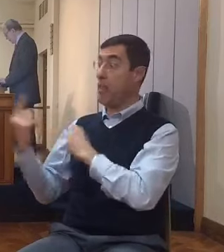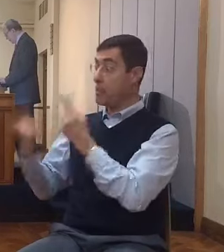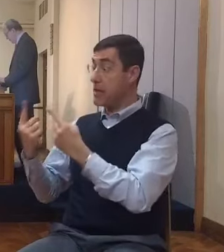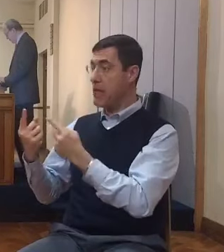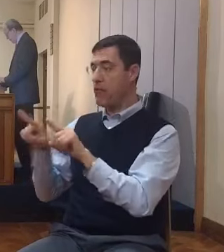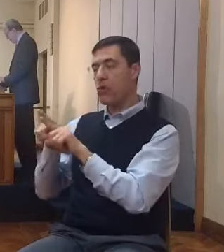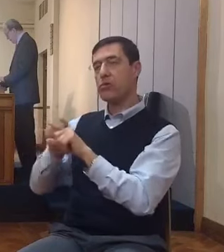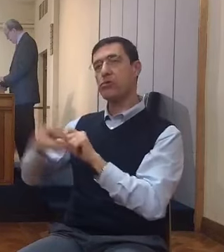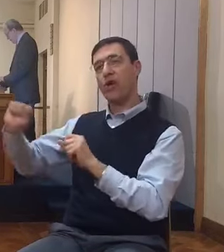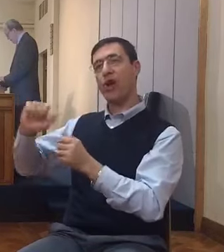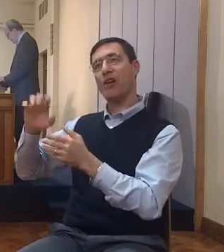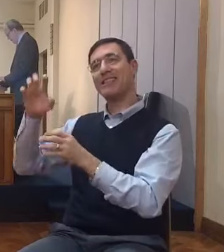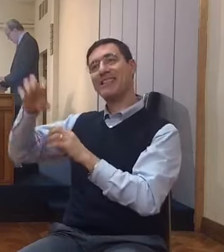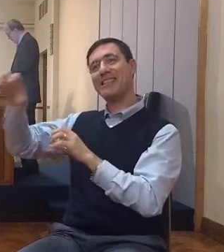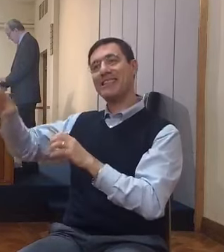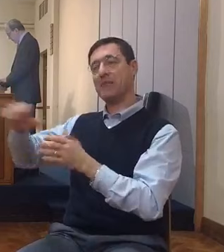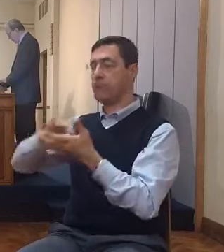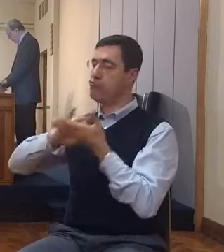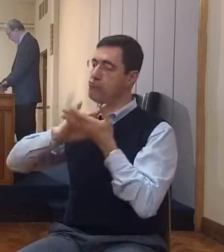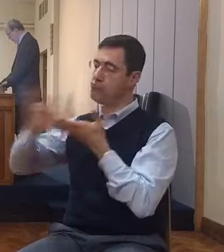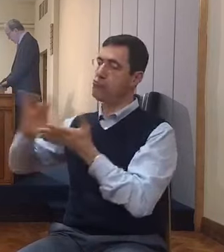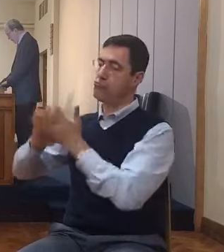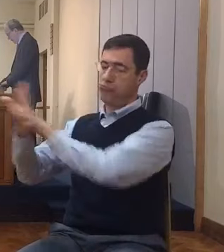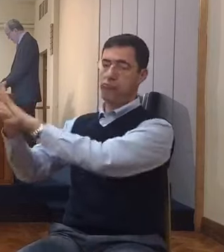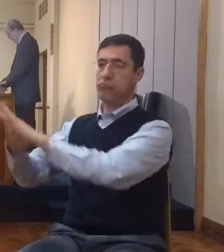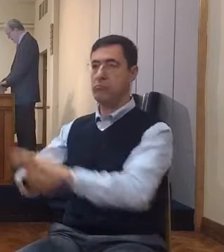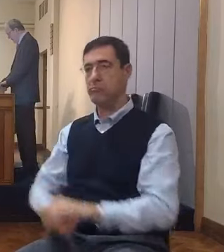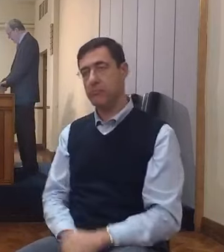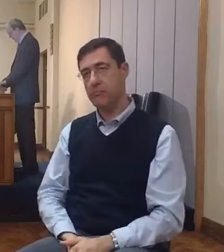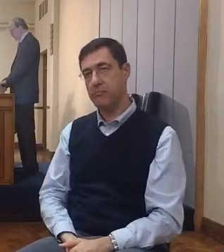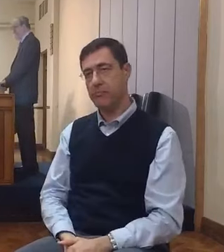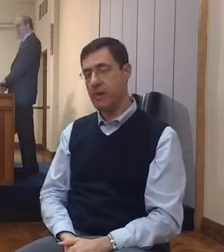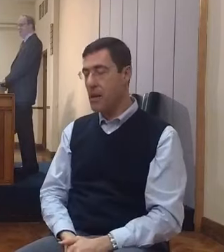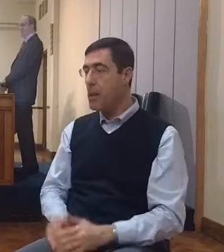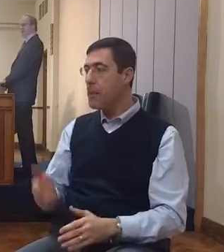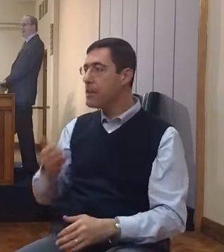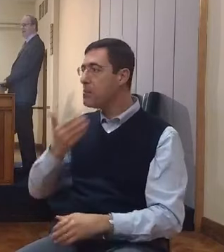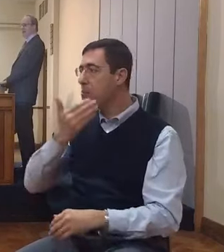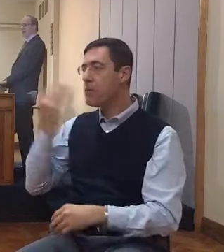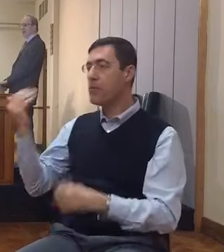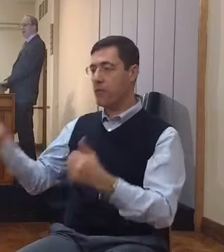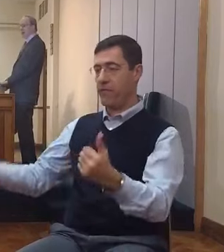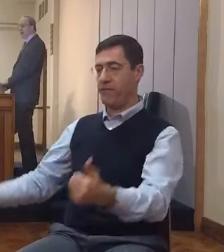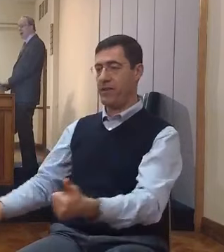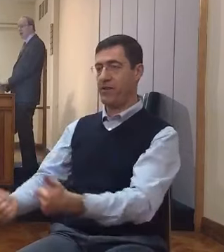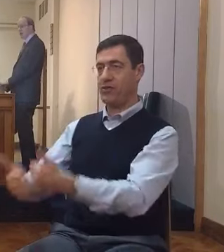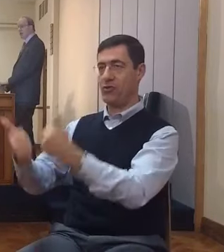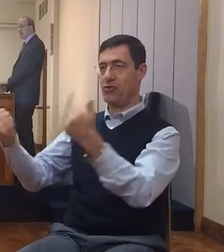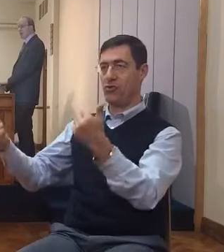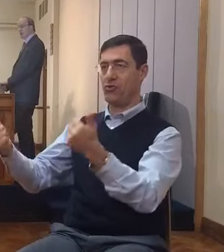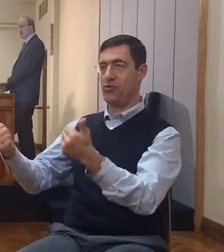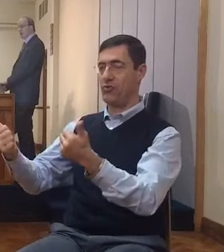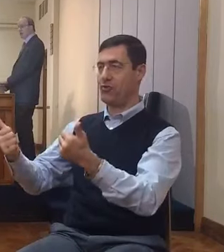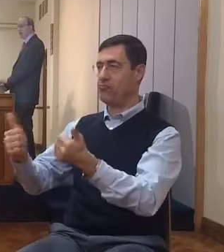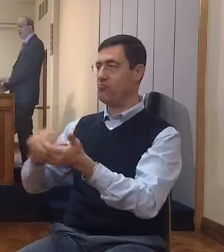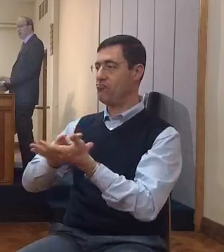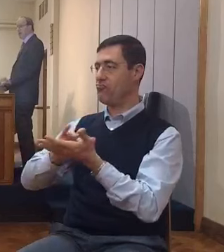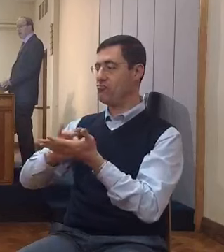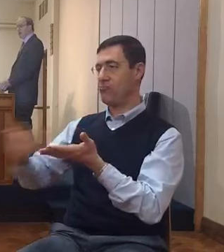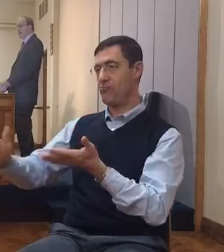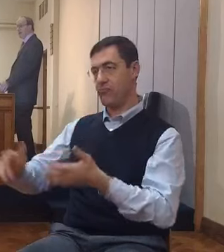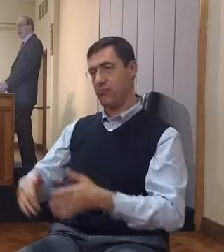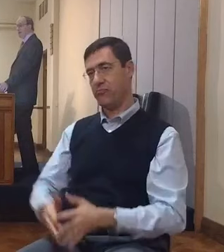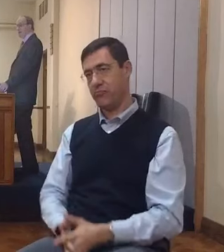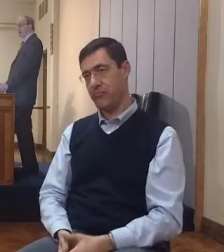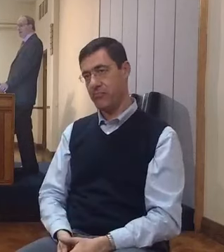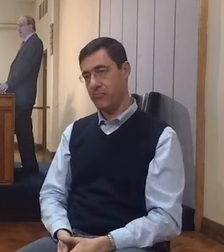So there was none left in that region. The Anakim, by a time I turn you back to the book of